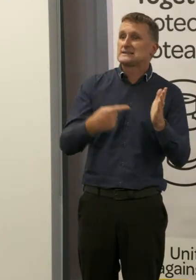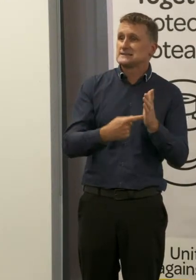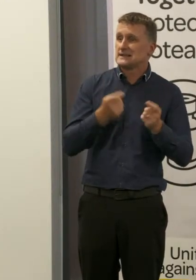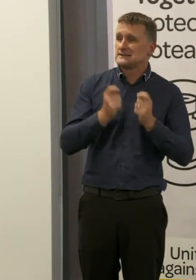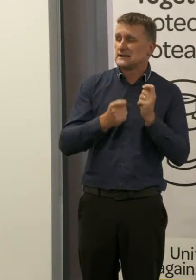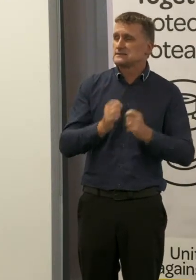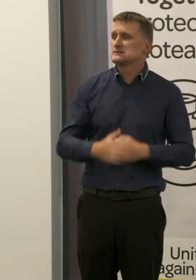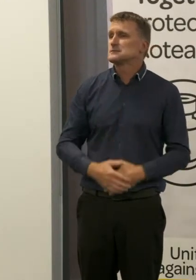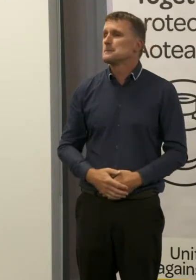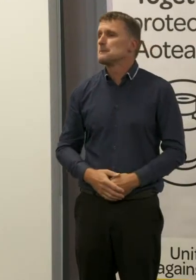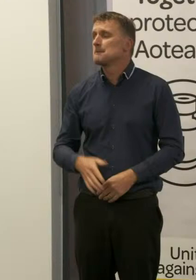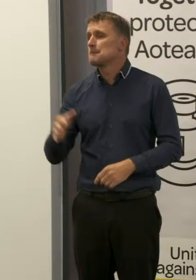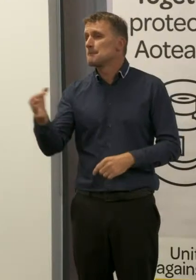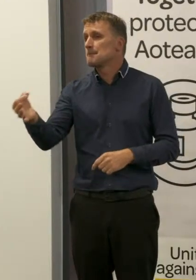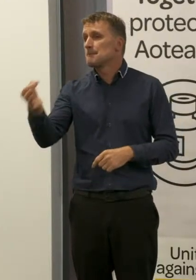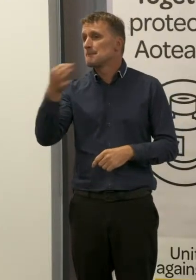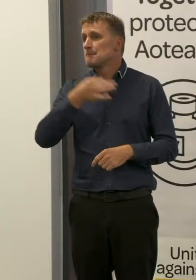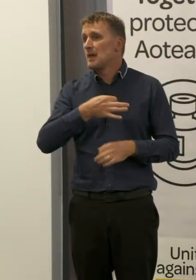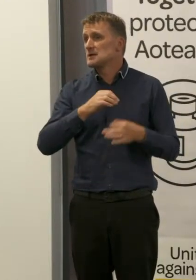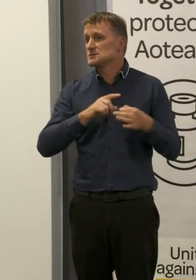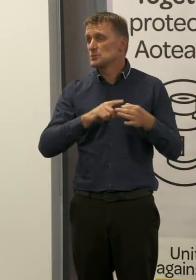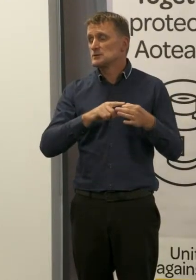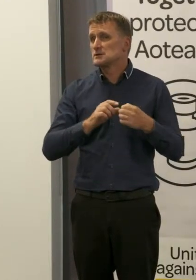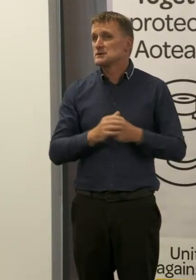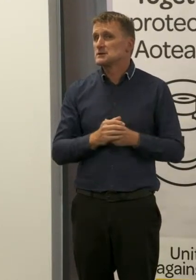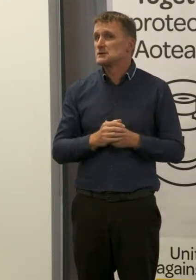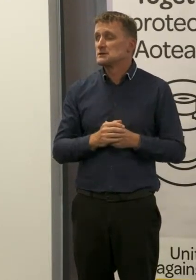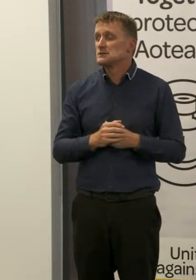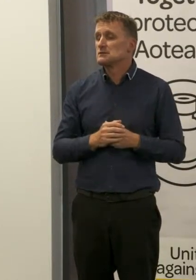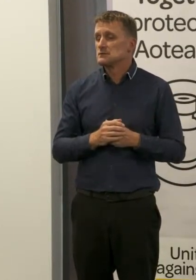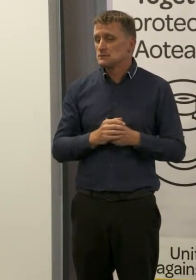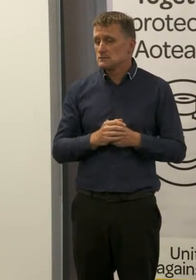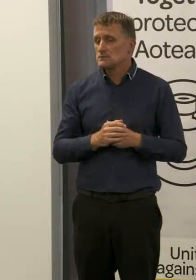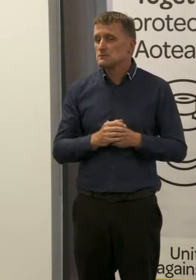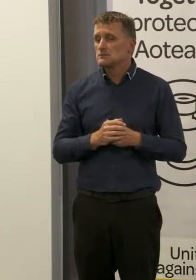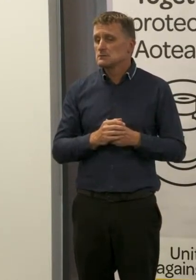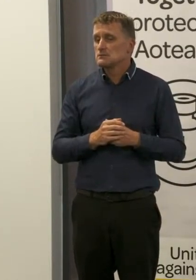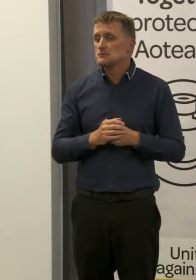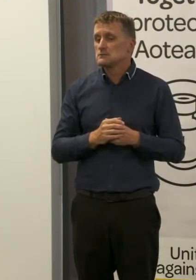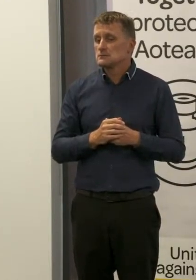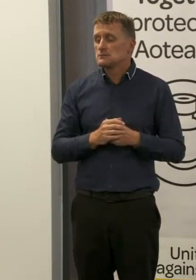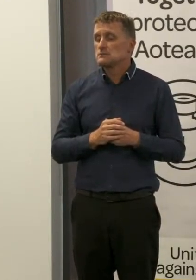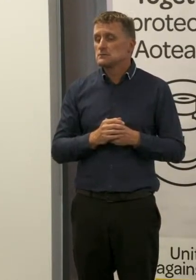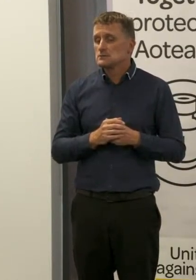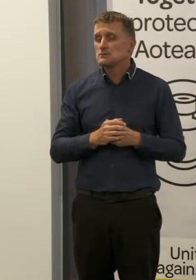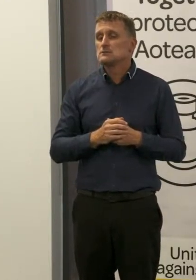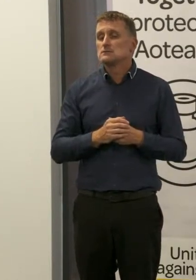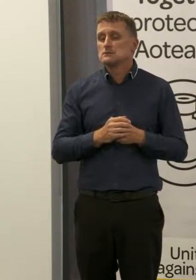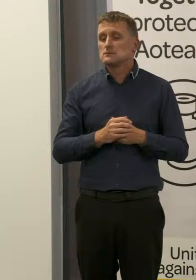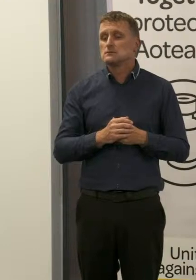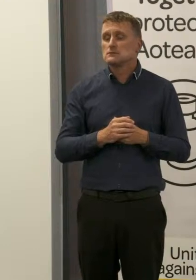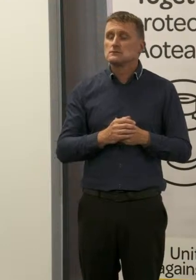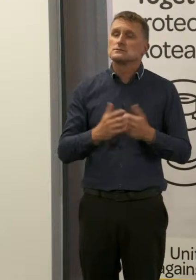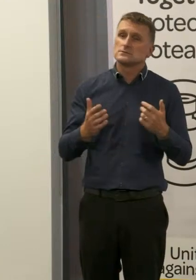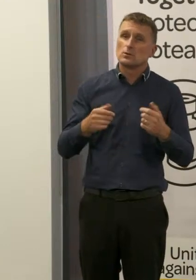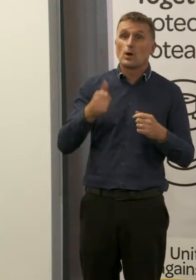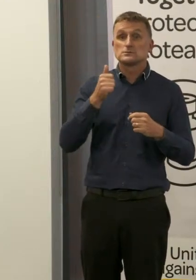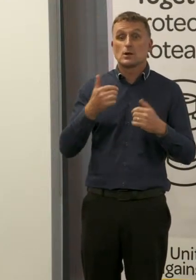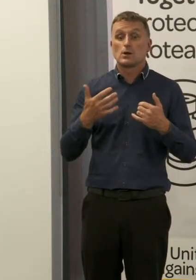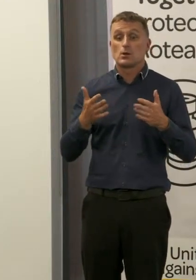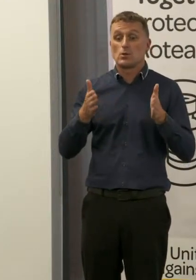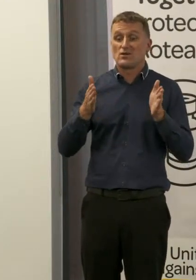have a sort of idea of when New Zealanders can expect to move to phase 3? I know it's